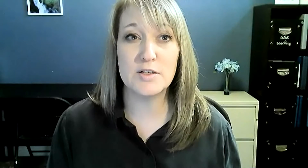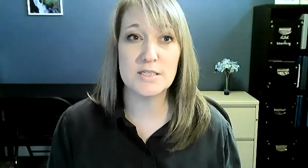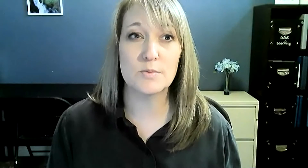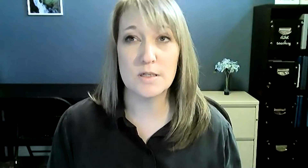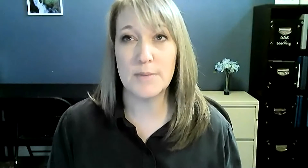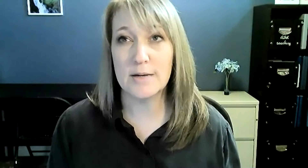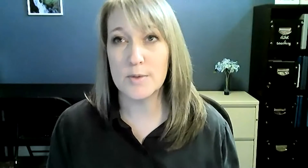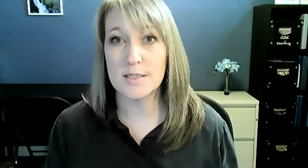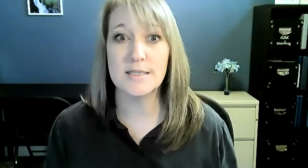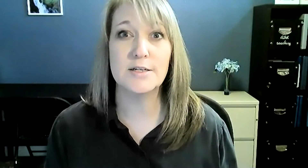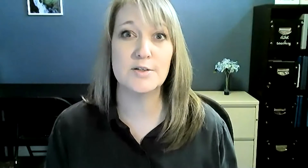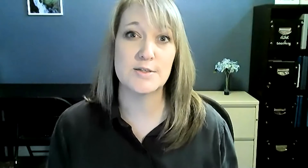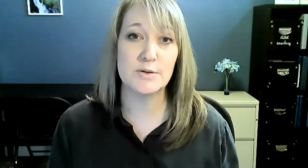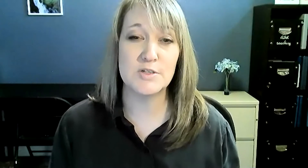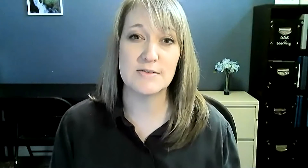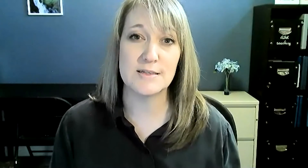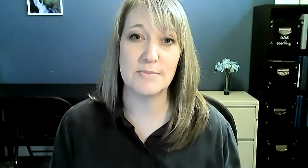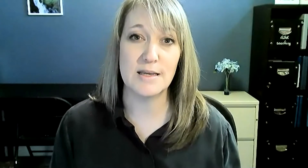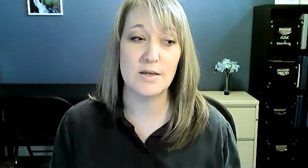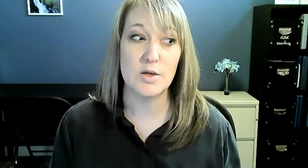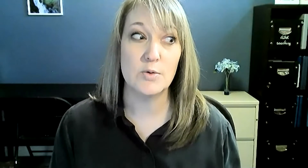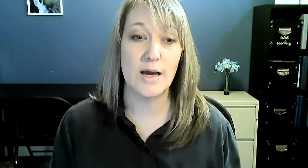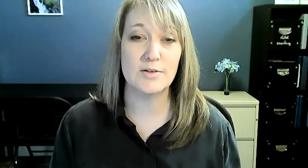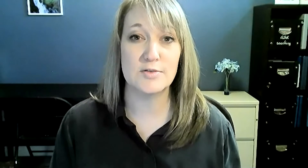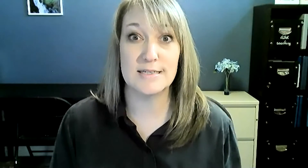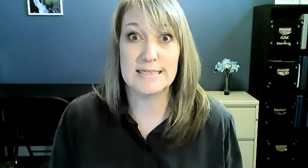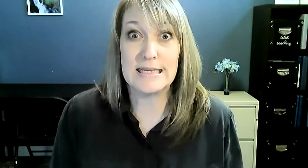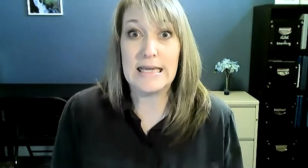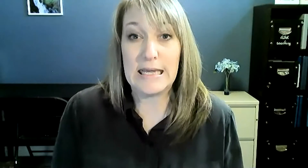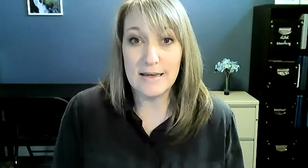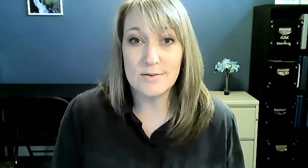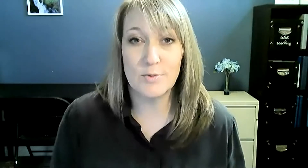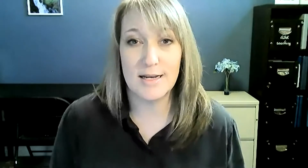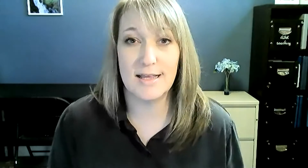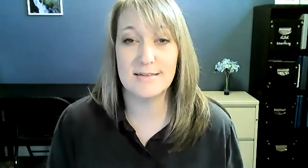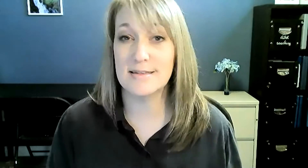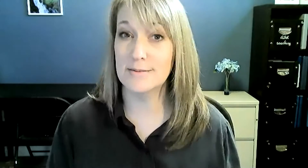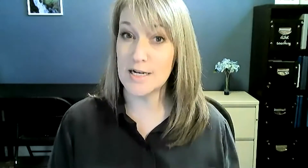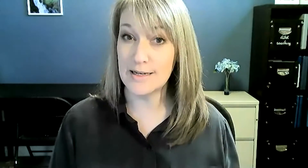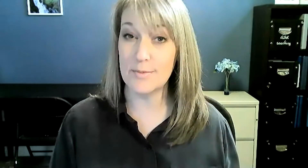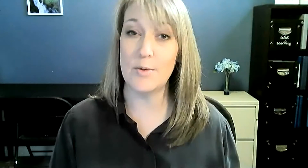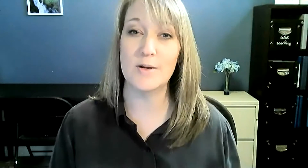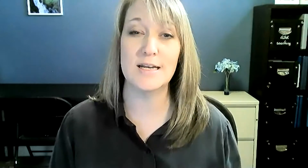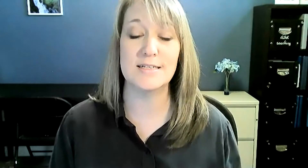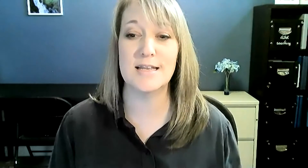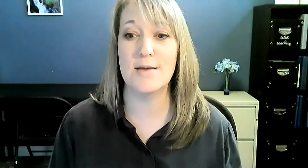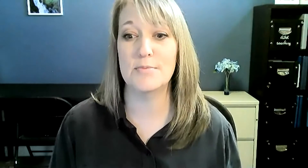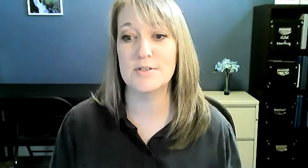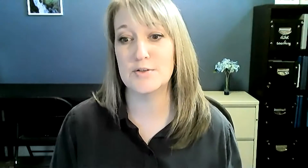just word by word linear descriptions of something, you actually see what it is that I'm talking about, what it is that I'm